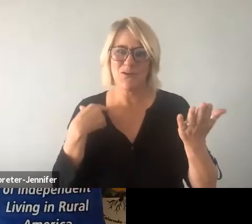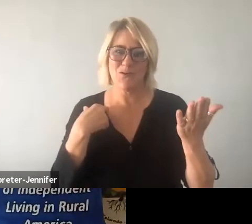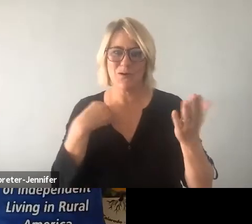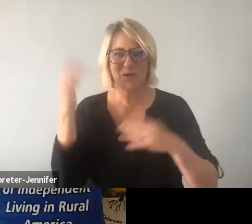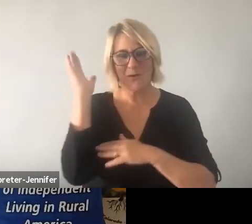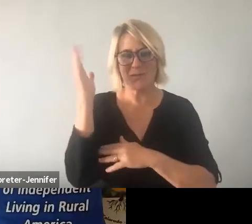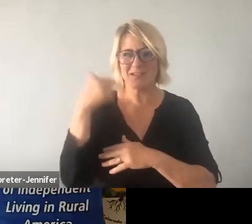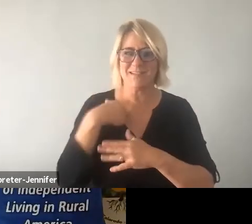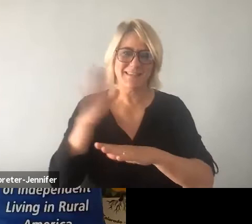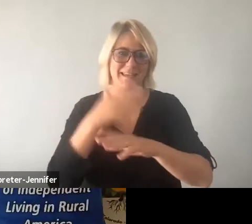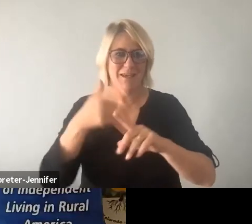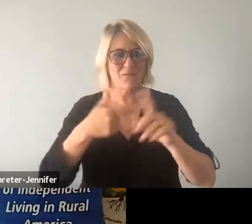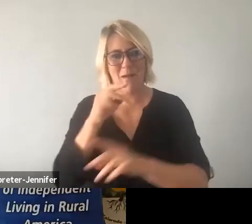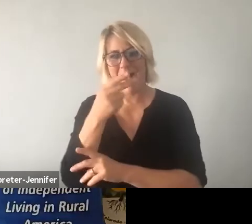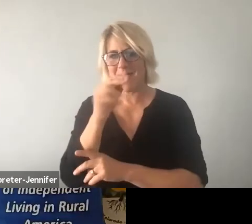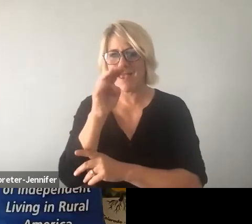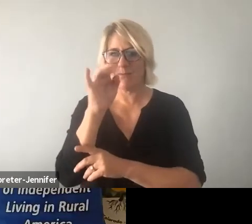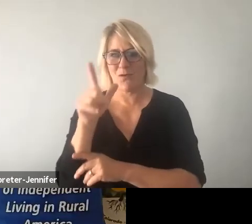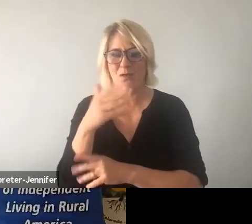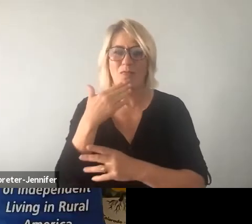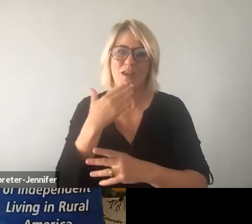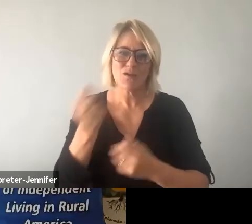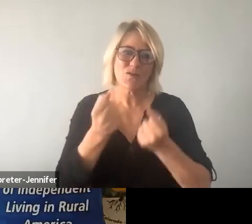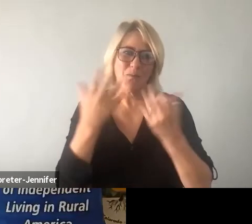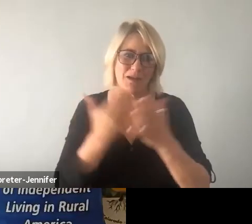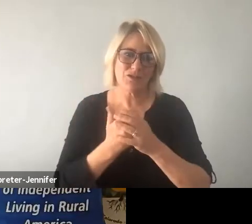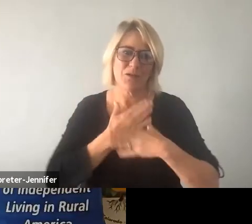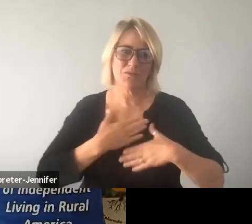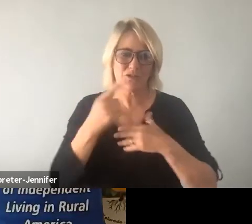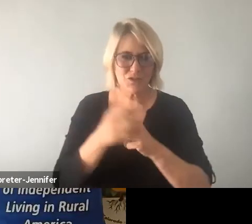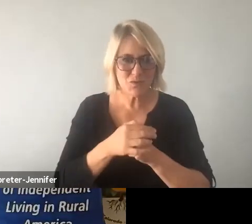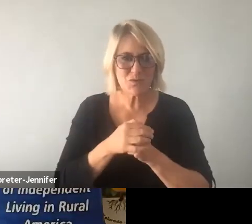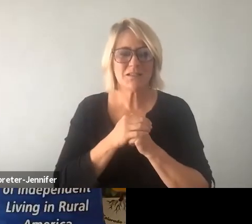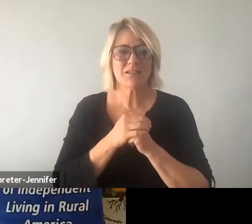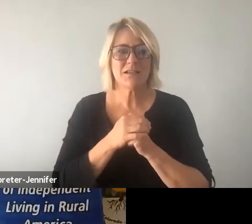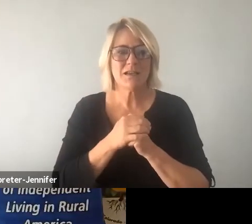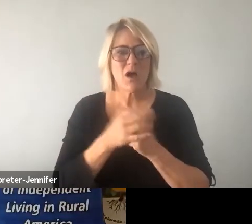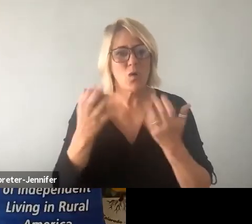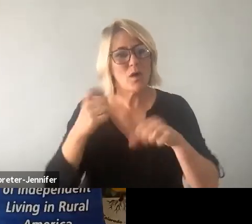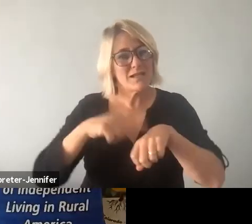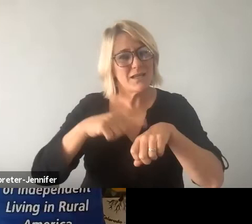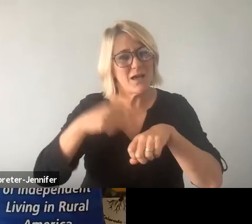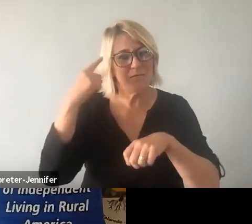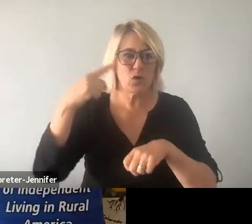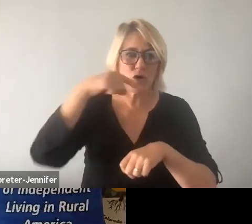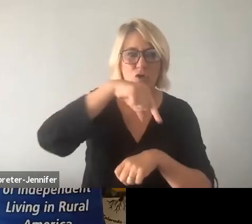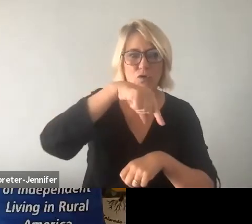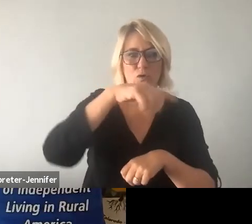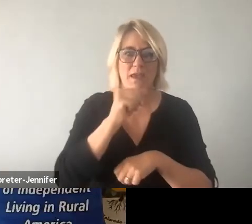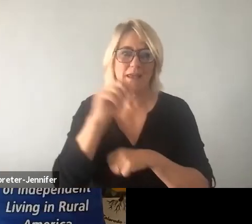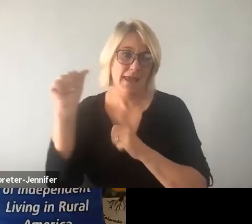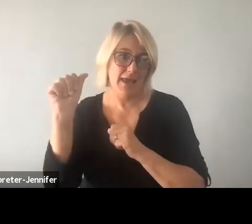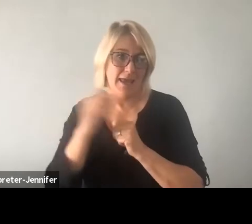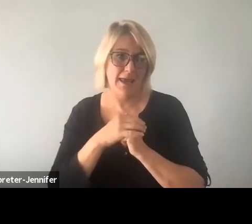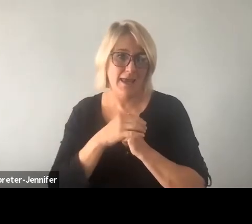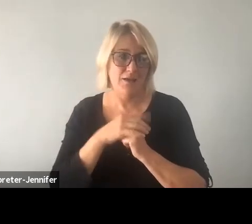So thank you very much. Much appreciated. I know we have you wanted some time for Q&A, and I believe,